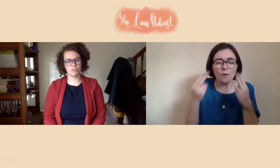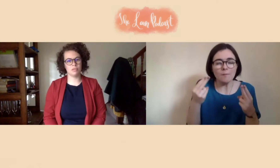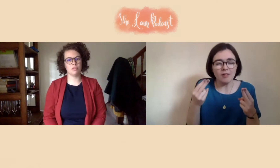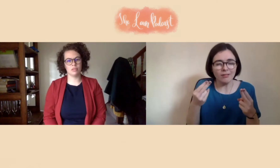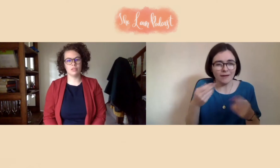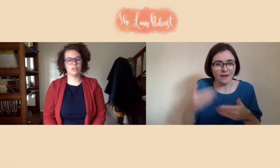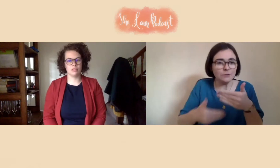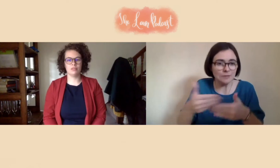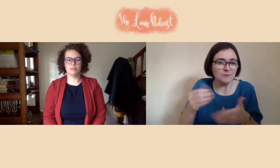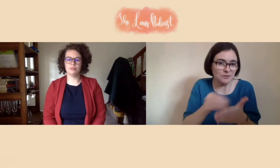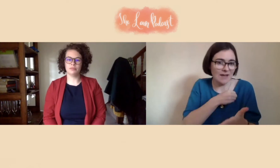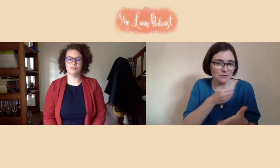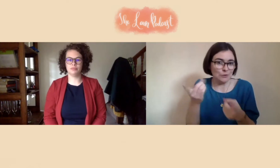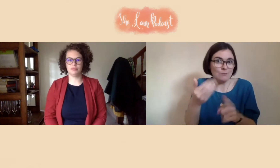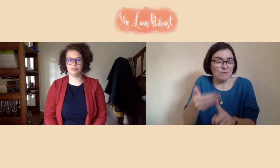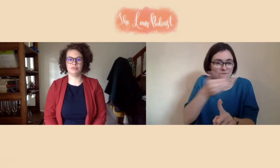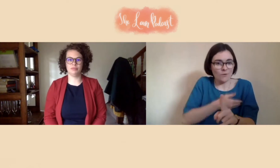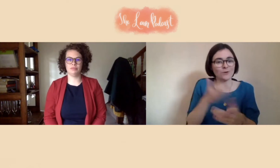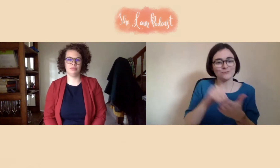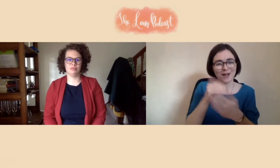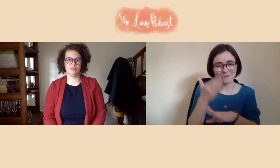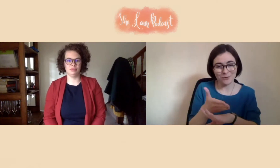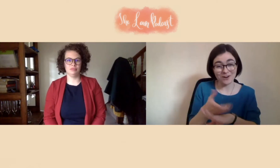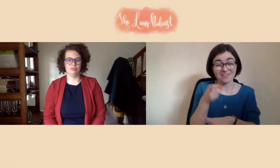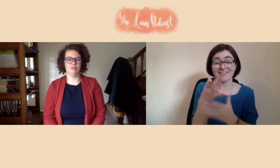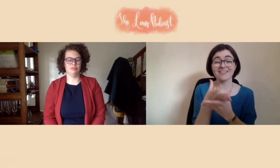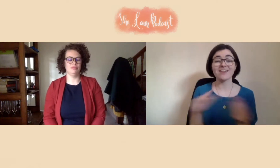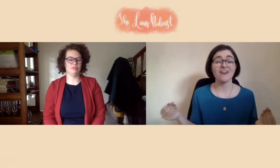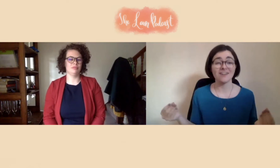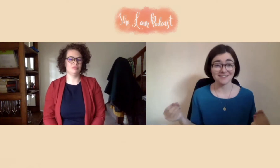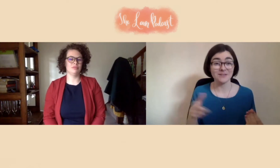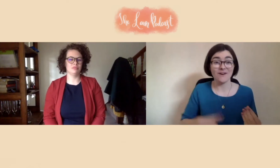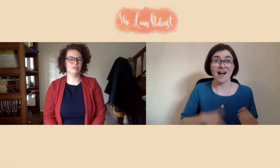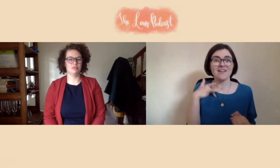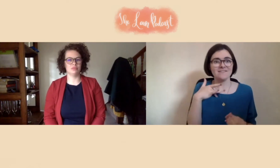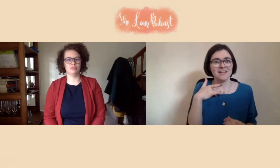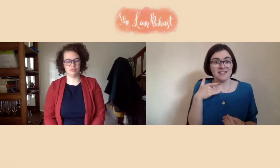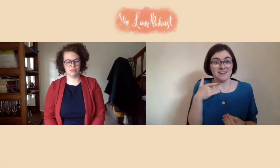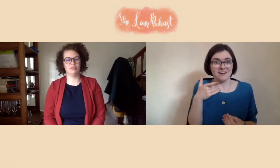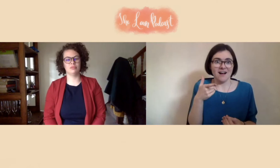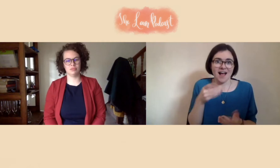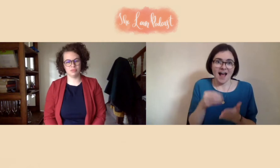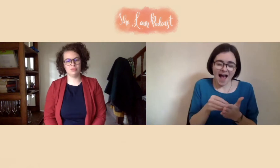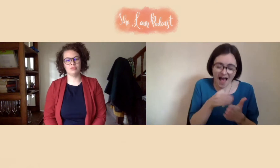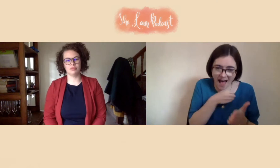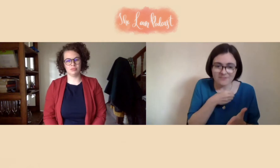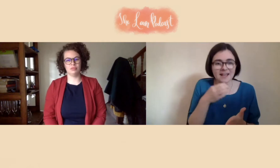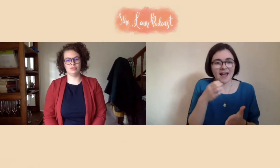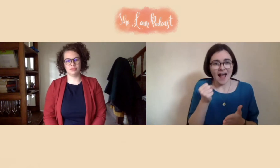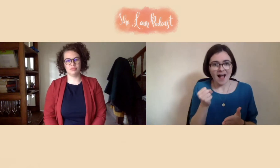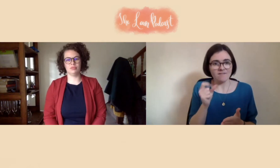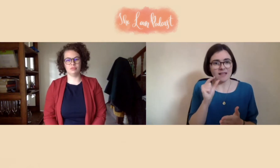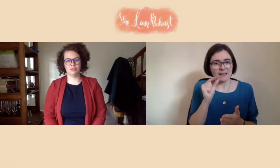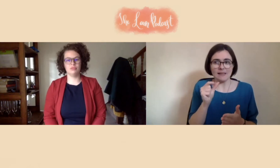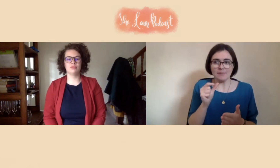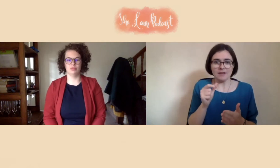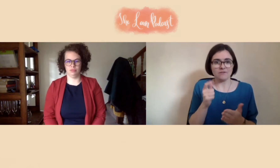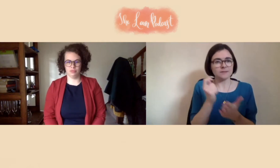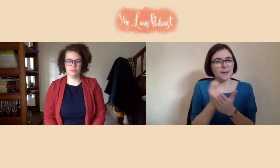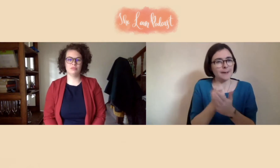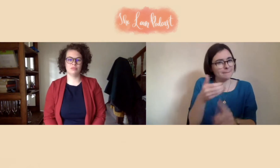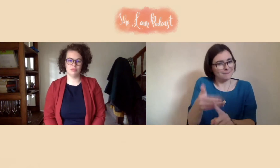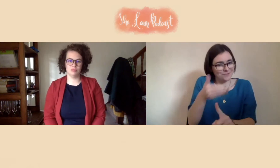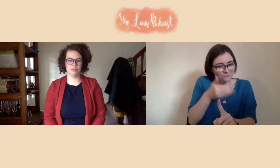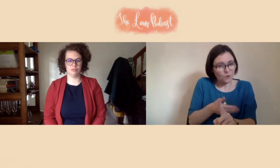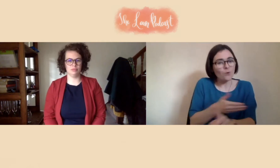you would normally have, that's totally gone. So I've found I've had to make sure I have that like breathing space before I